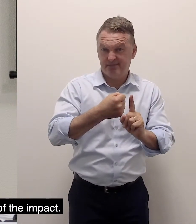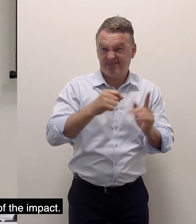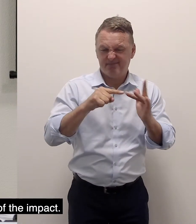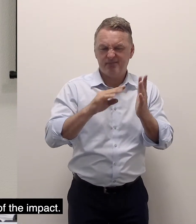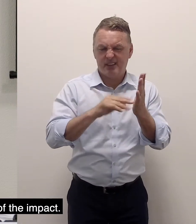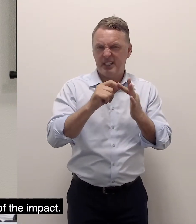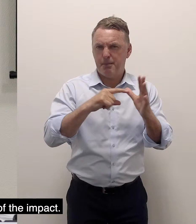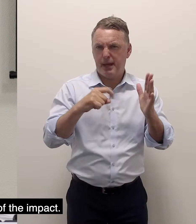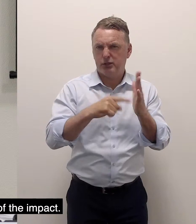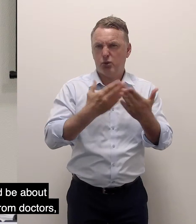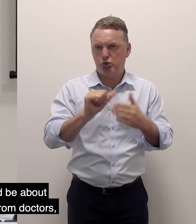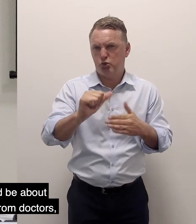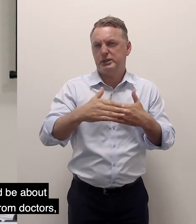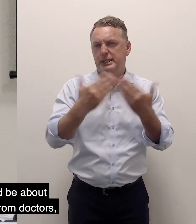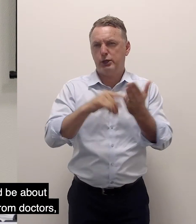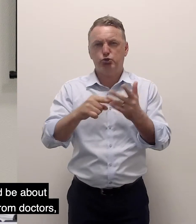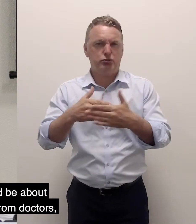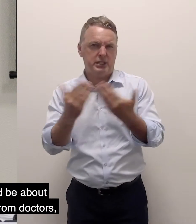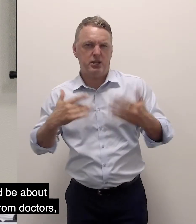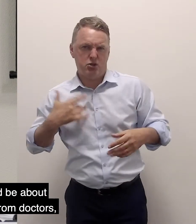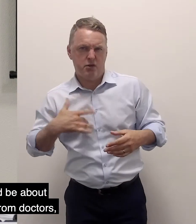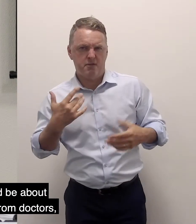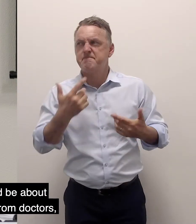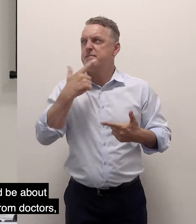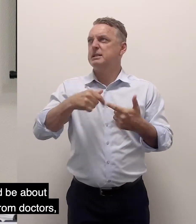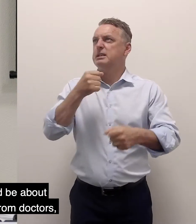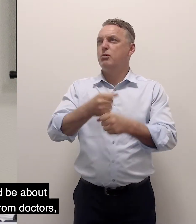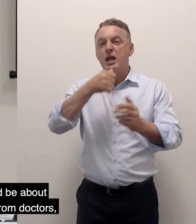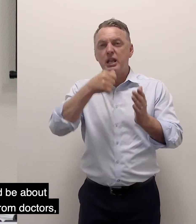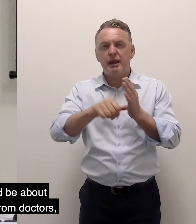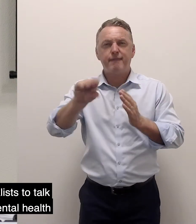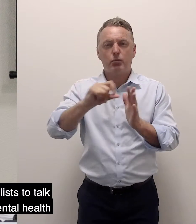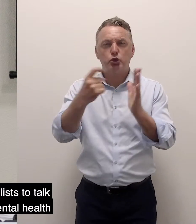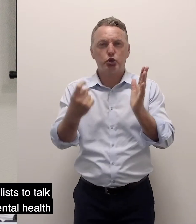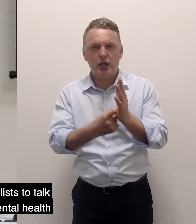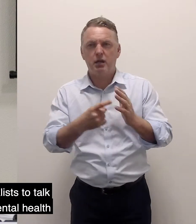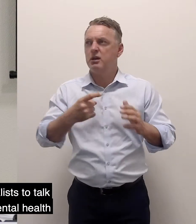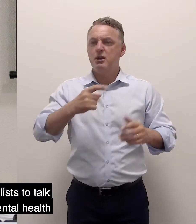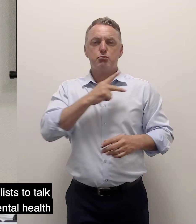evidence of the impact. So that would be about getting letters from doctors,